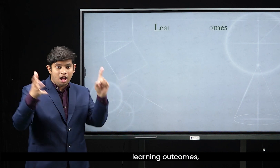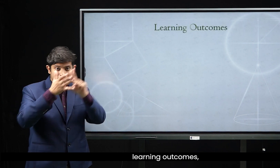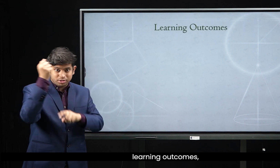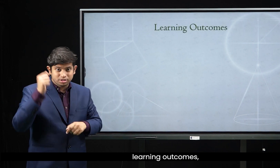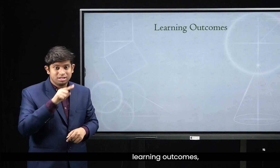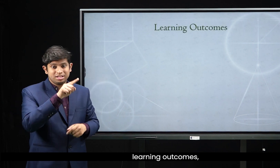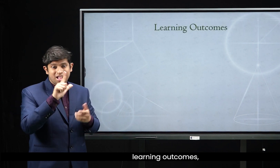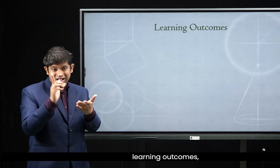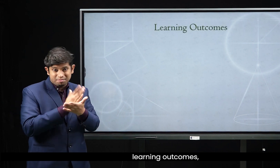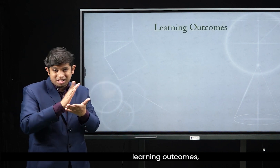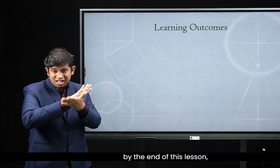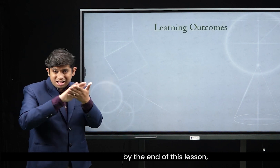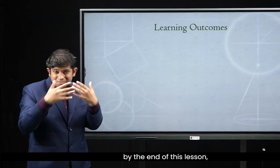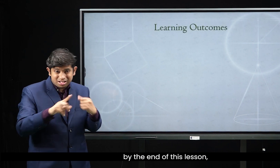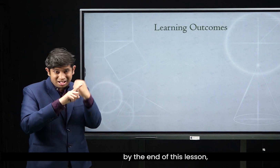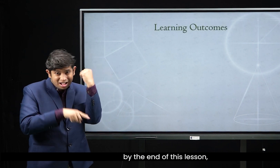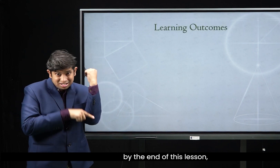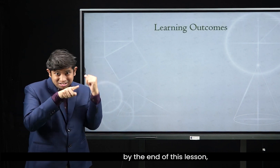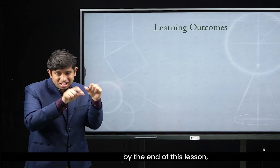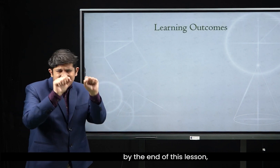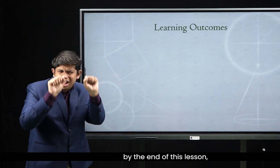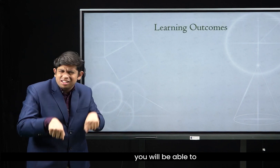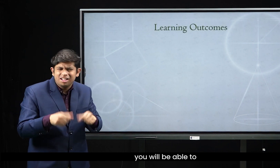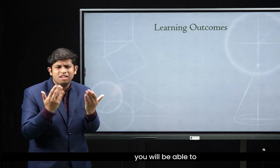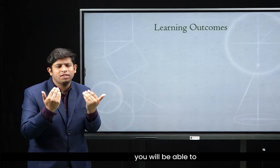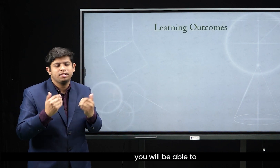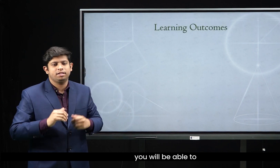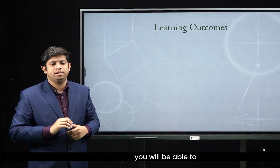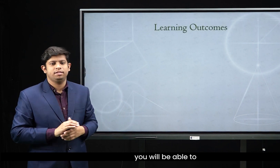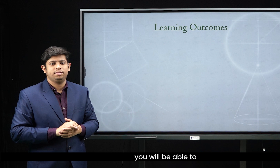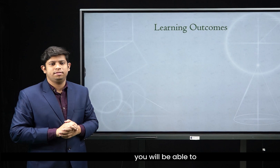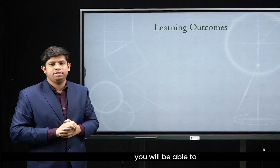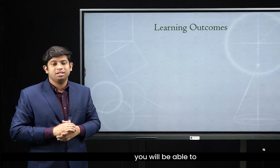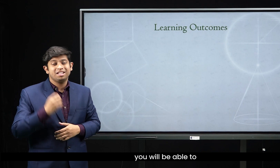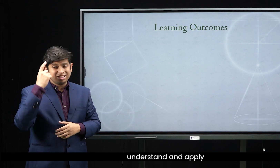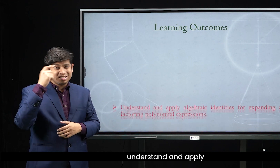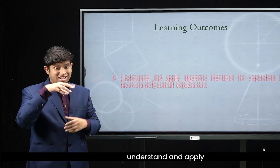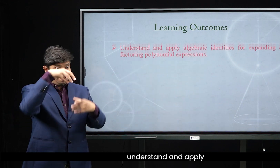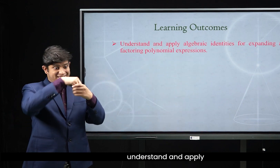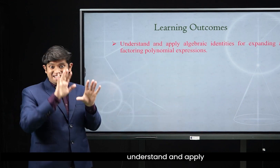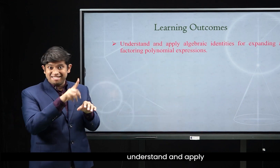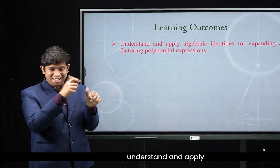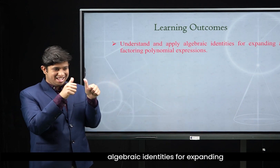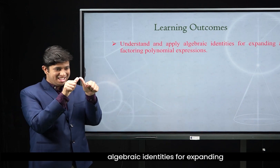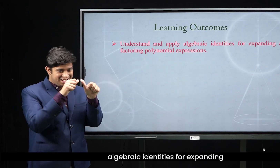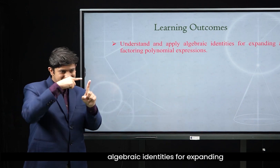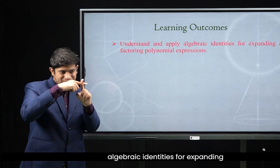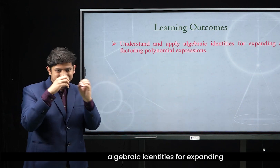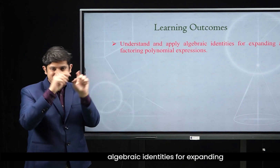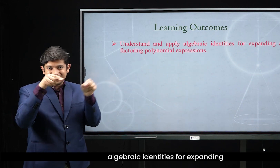Learning outcomes. By the end of this lesson, you will be able to understand and apply algebraic identities